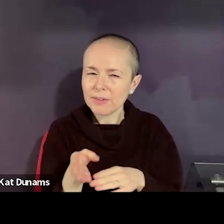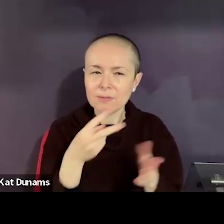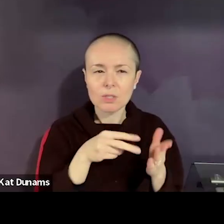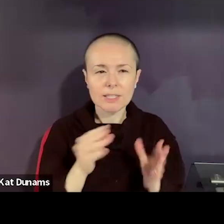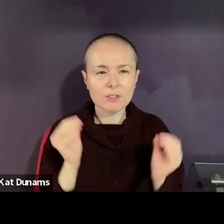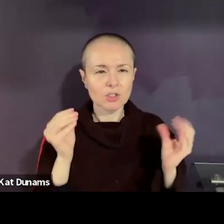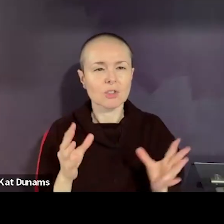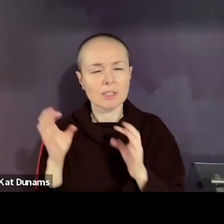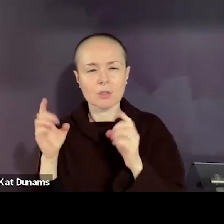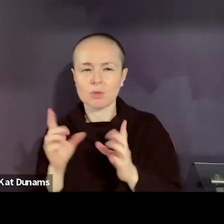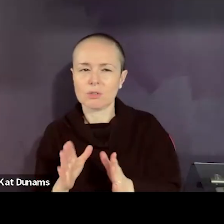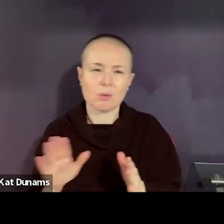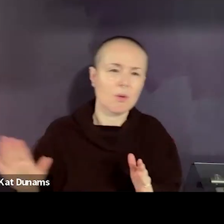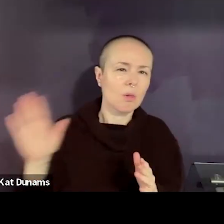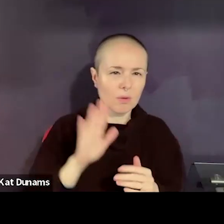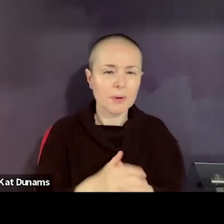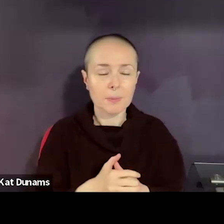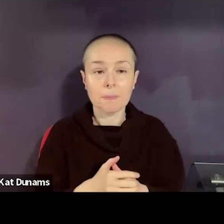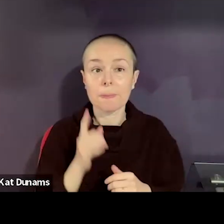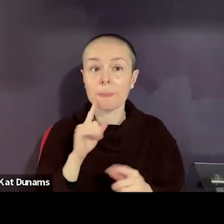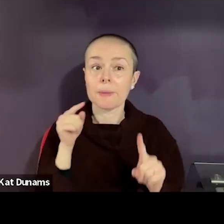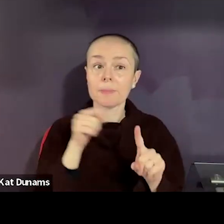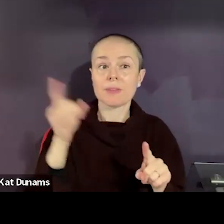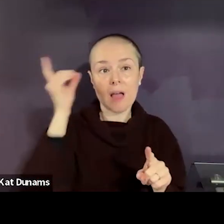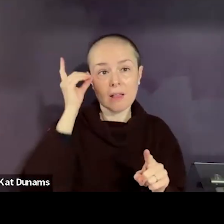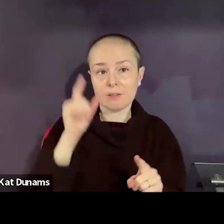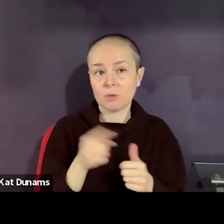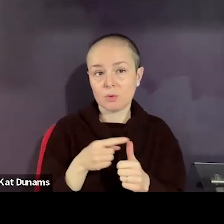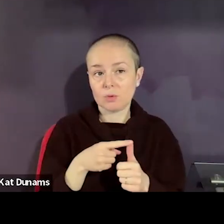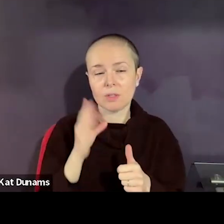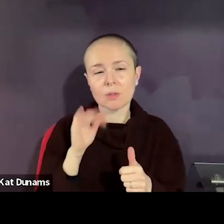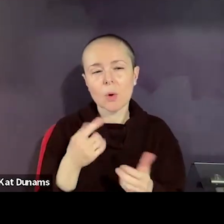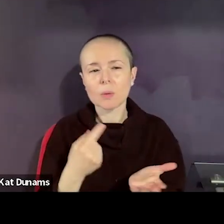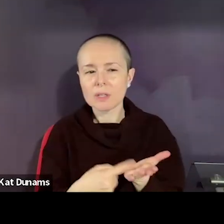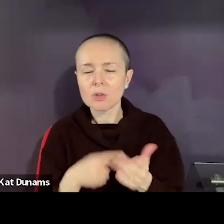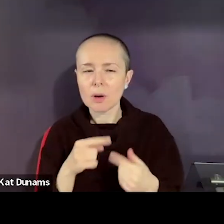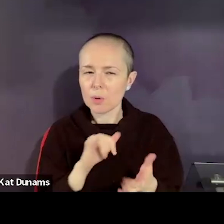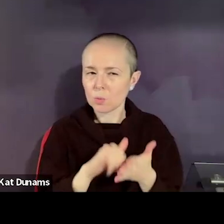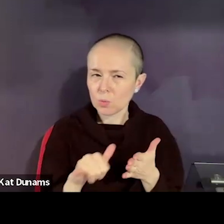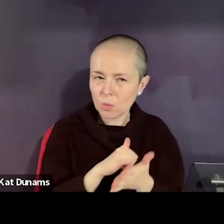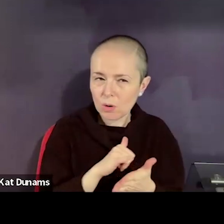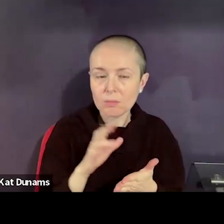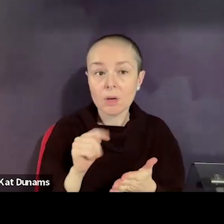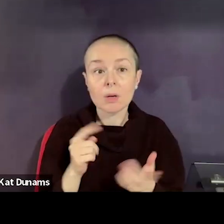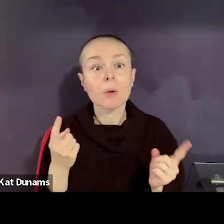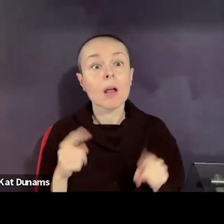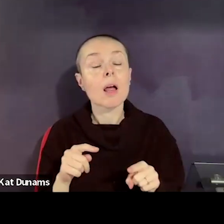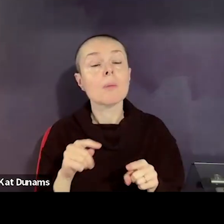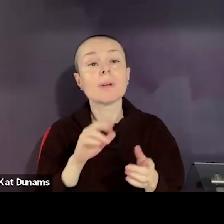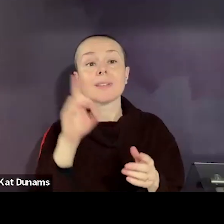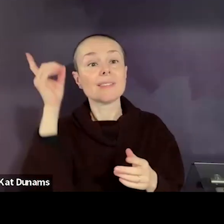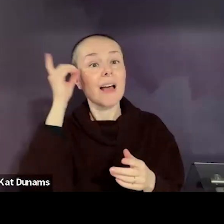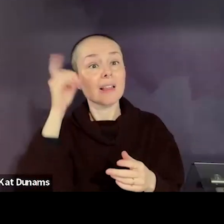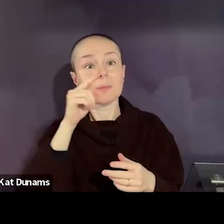educators everywhere. But let me take you to Dallas for a moment. I know we're here to talk about New York, but what happened at Dallas Black Dance